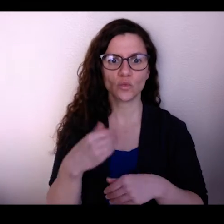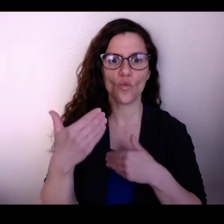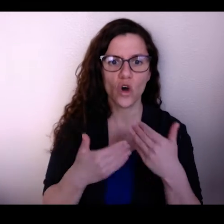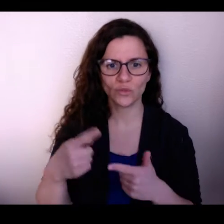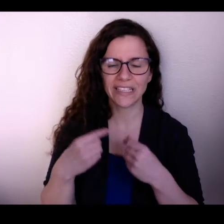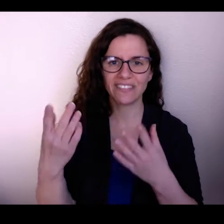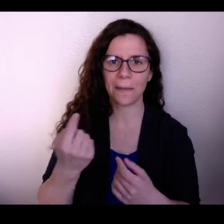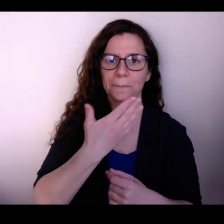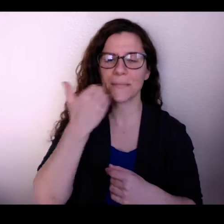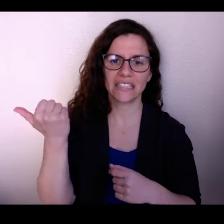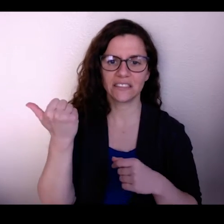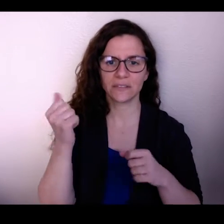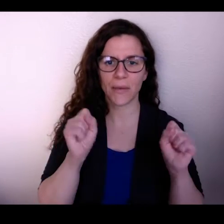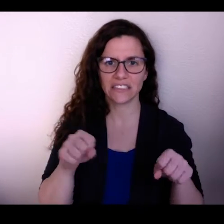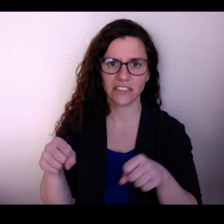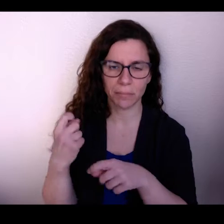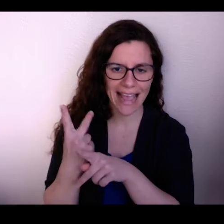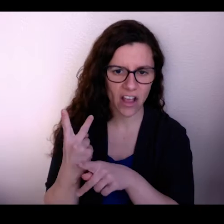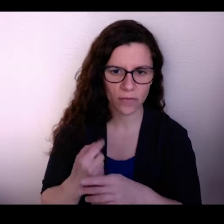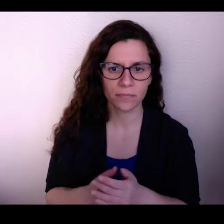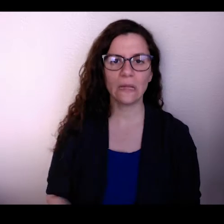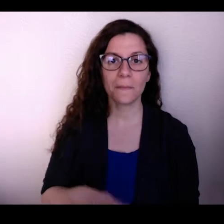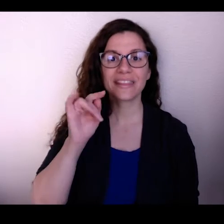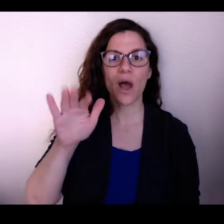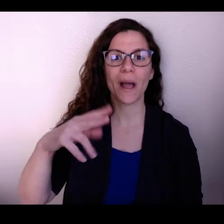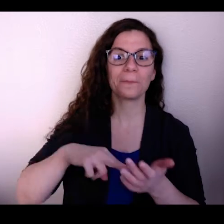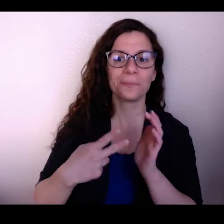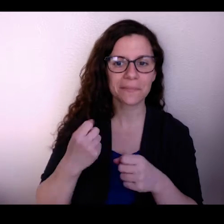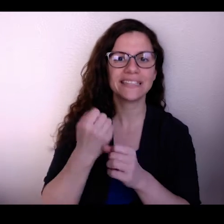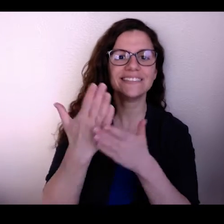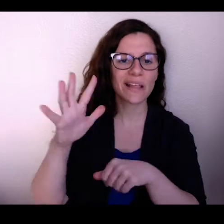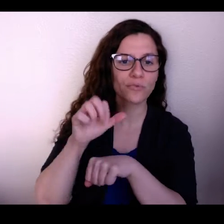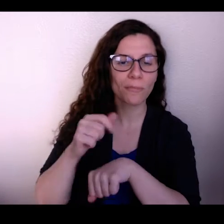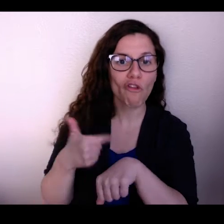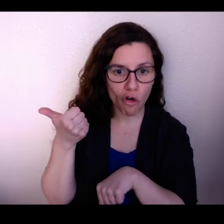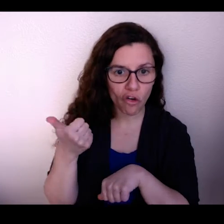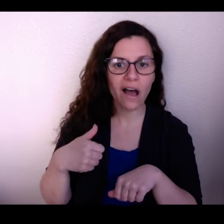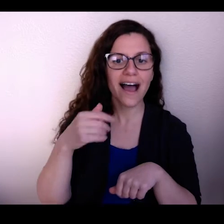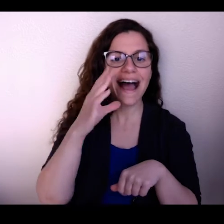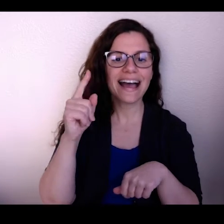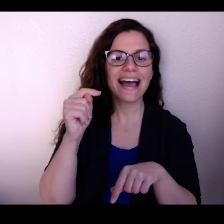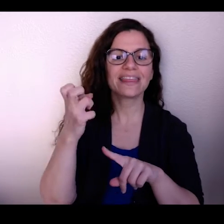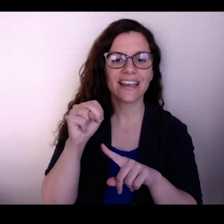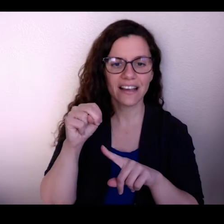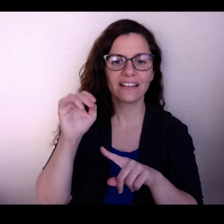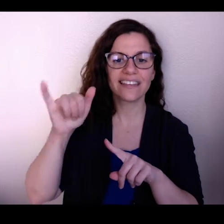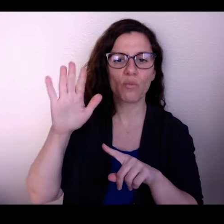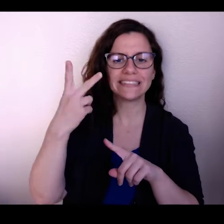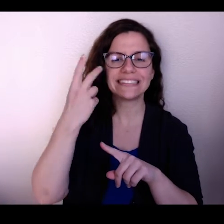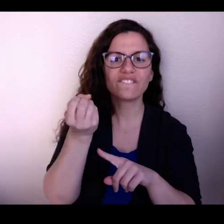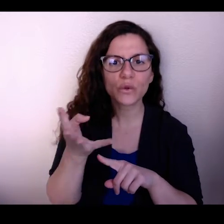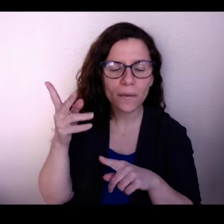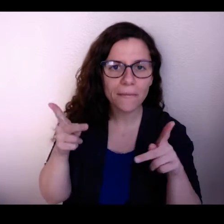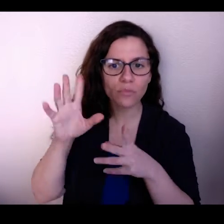best possible care. But that would mean making some of the appointments longer. And then that would mean that we see fewer